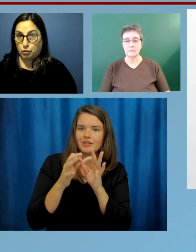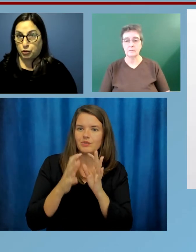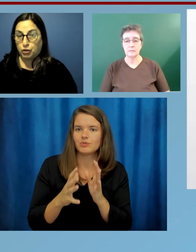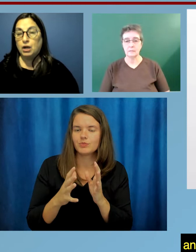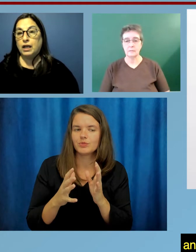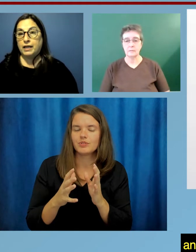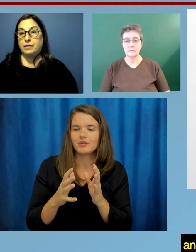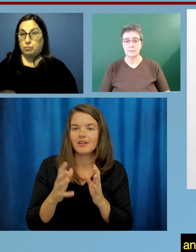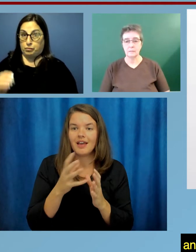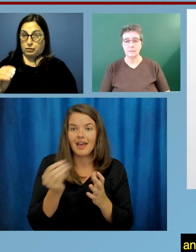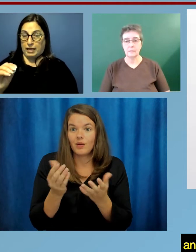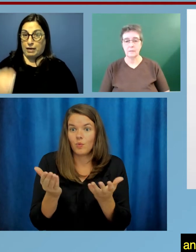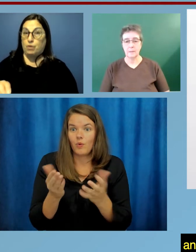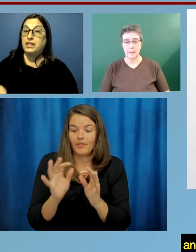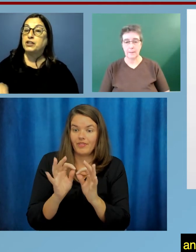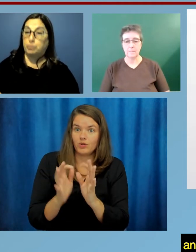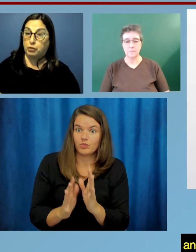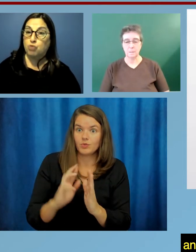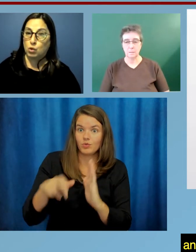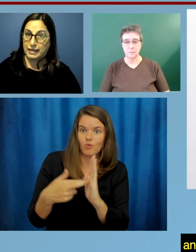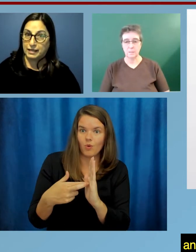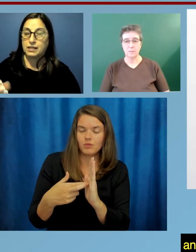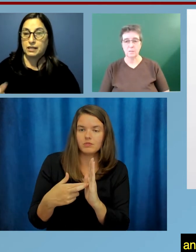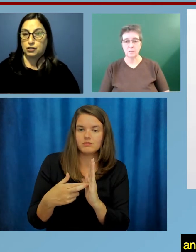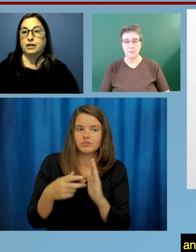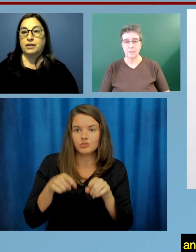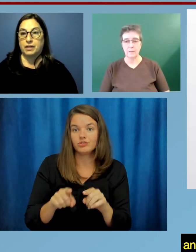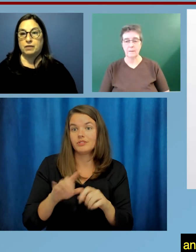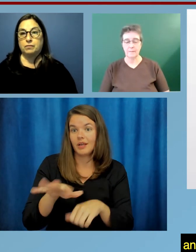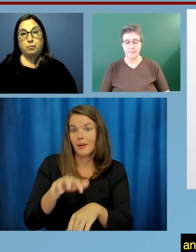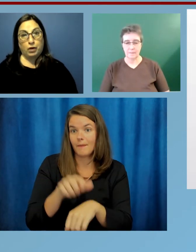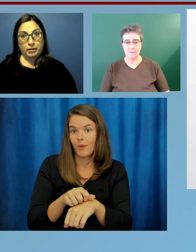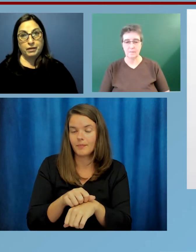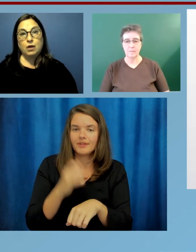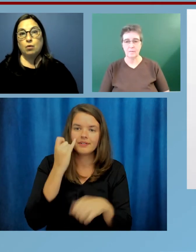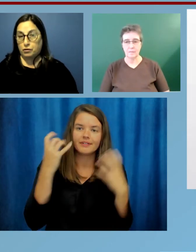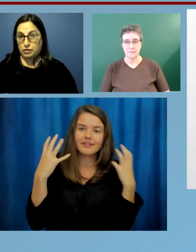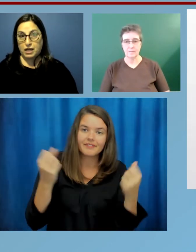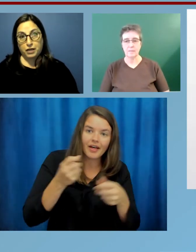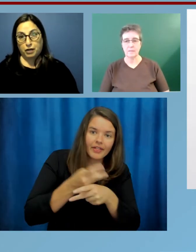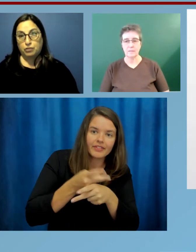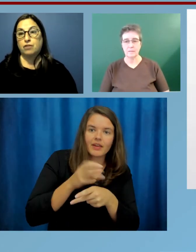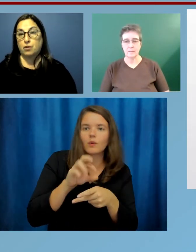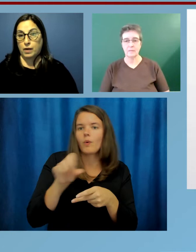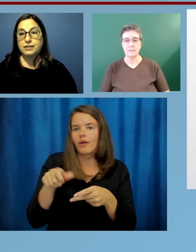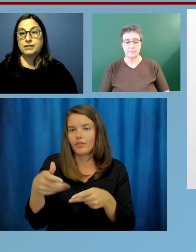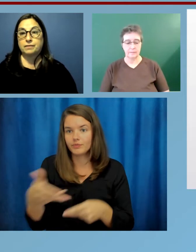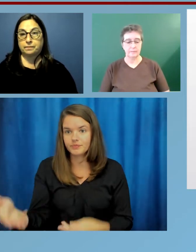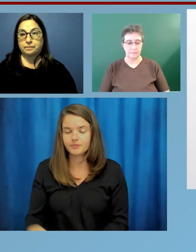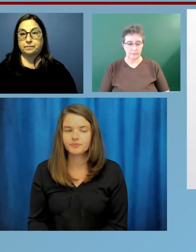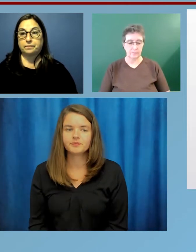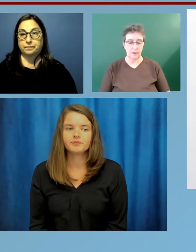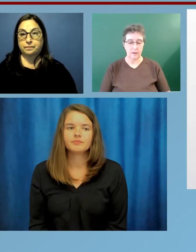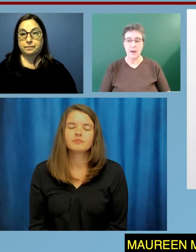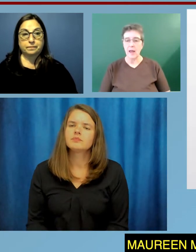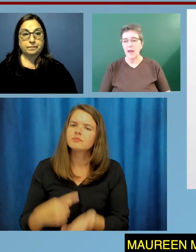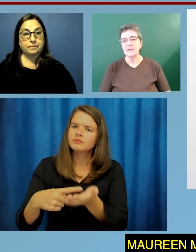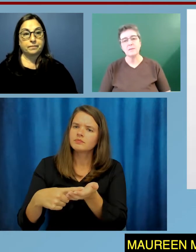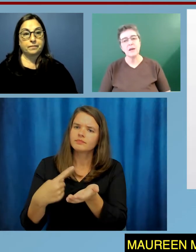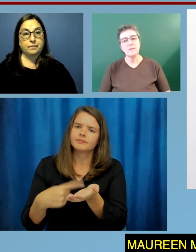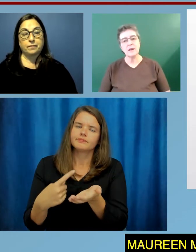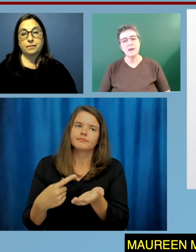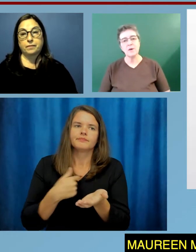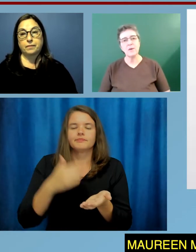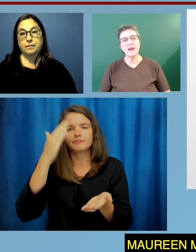an interpreter and what the interpreter role is during the appointment, whether it's healthcare or otherwise.